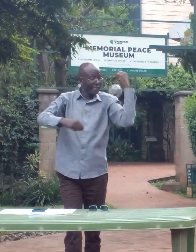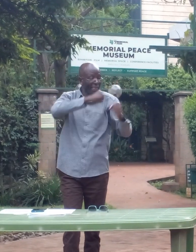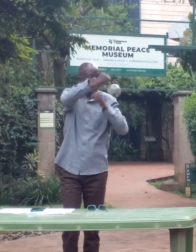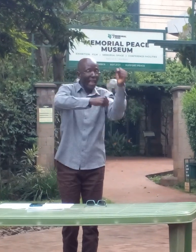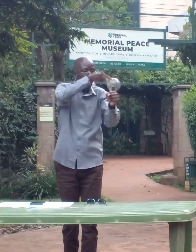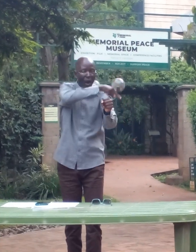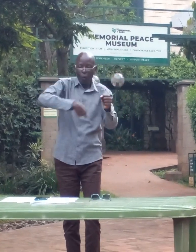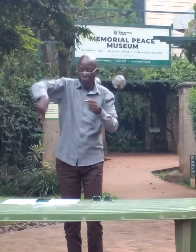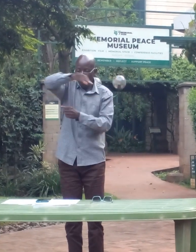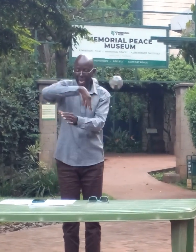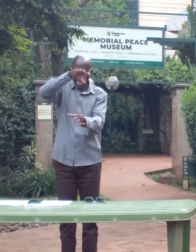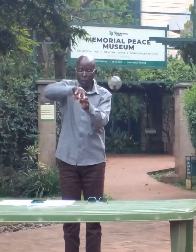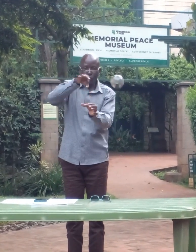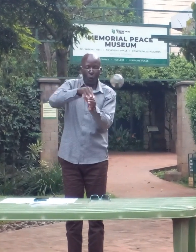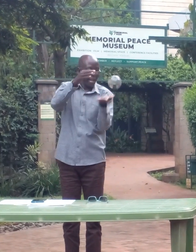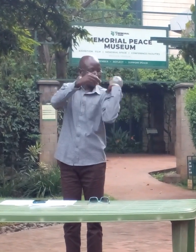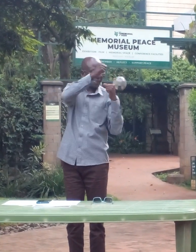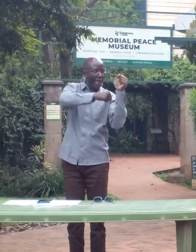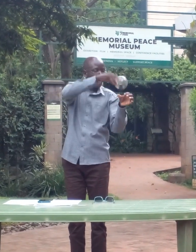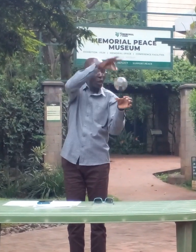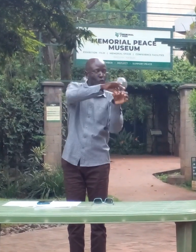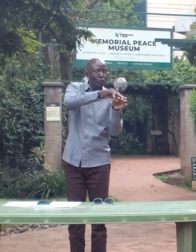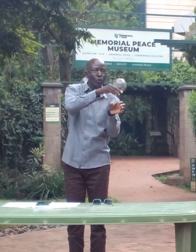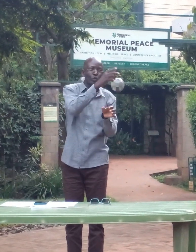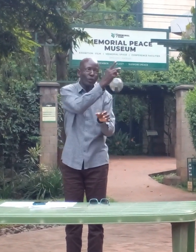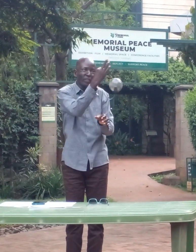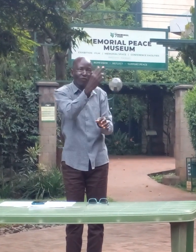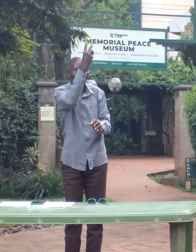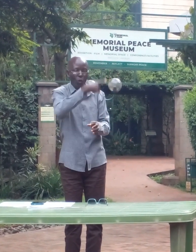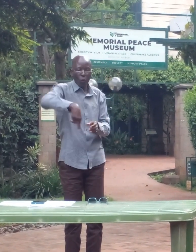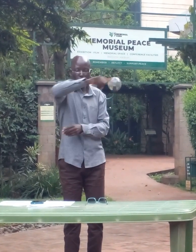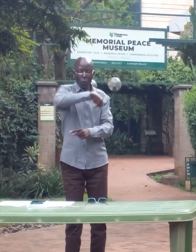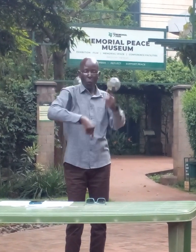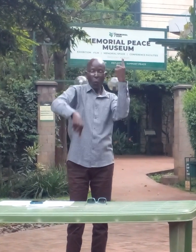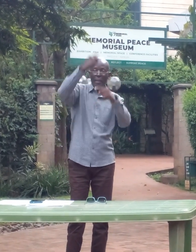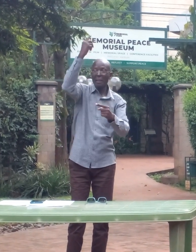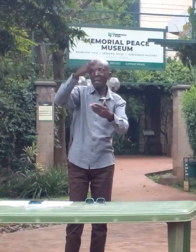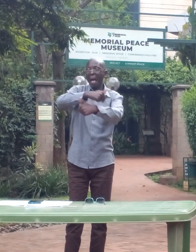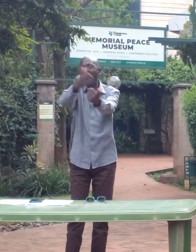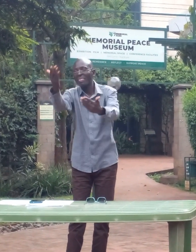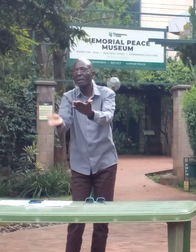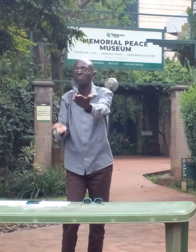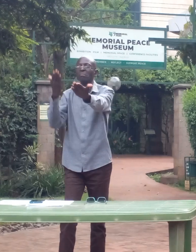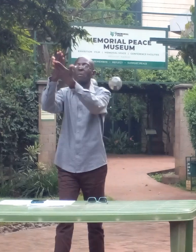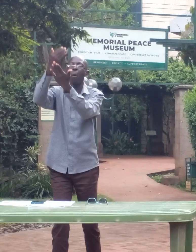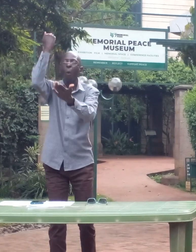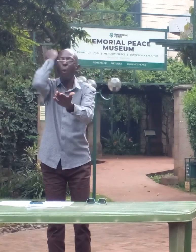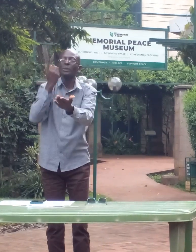Meaning, the last year's election from 2024,